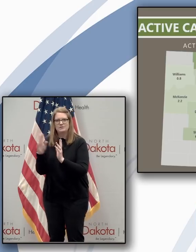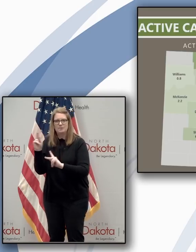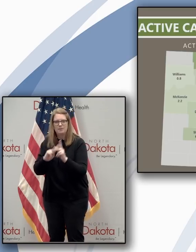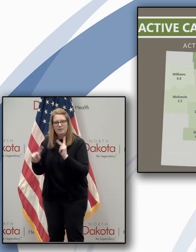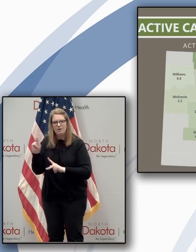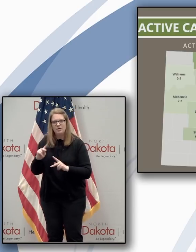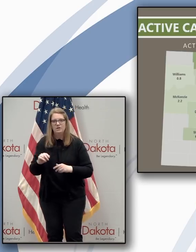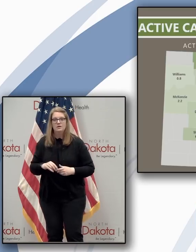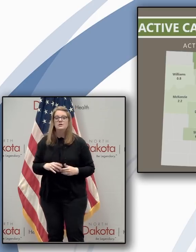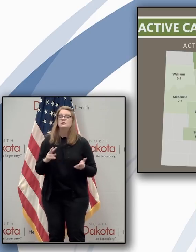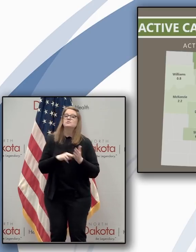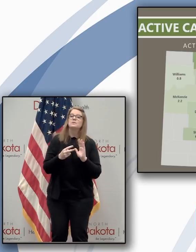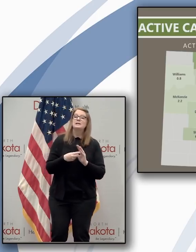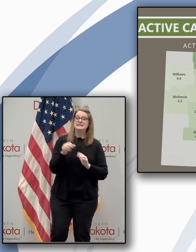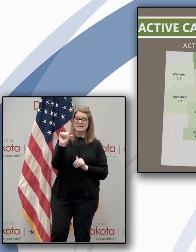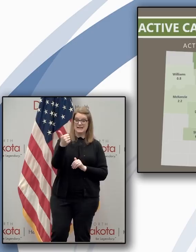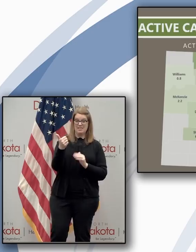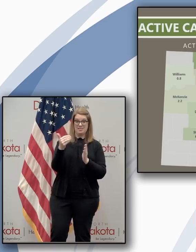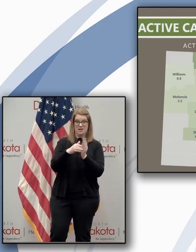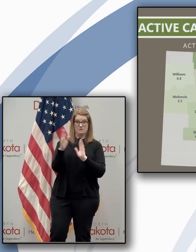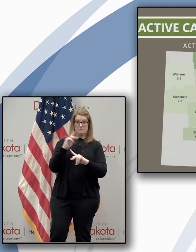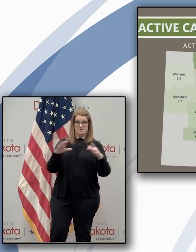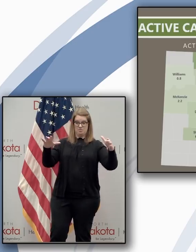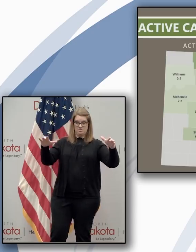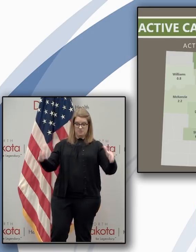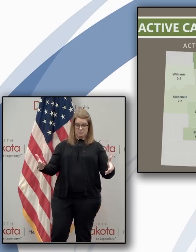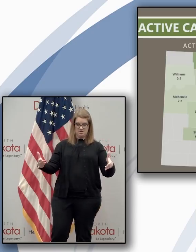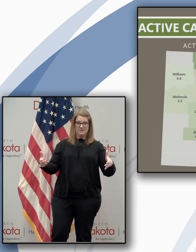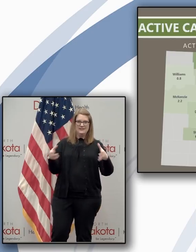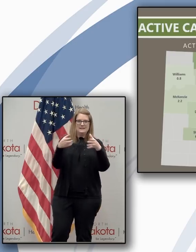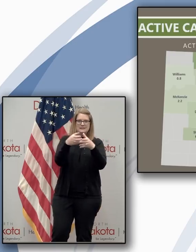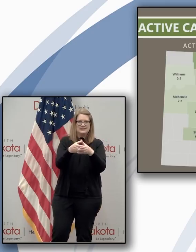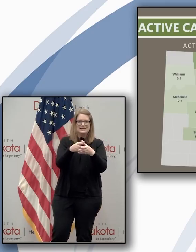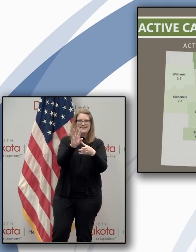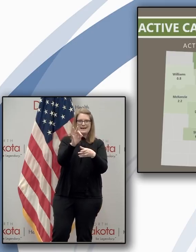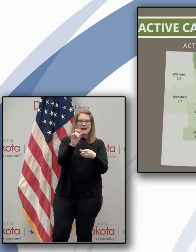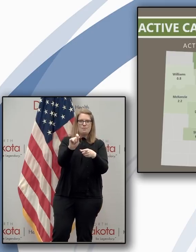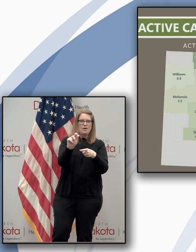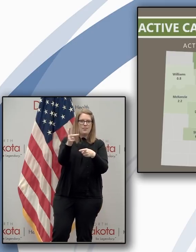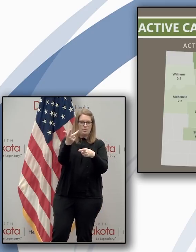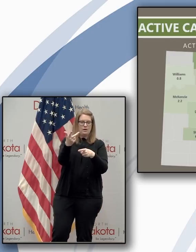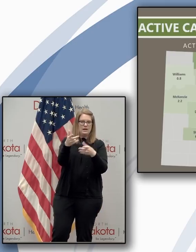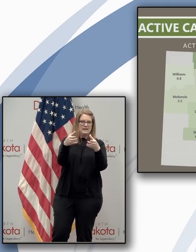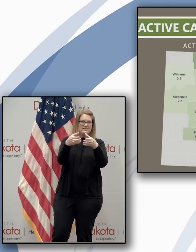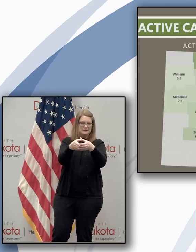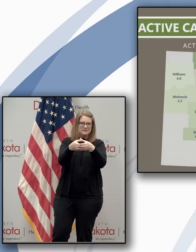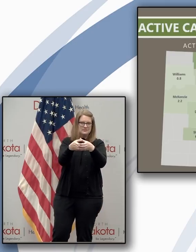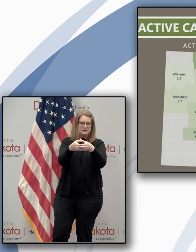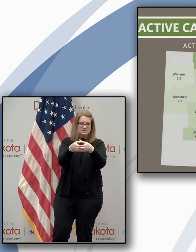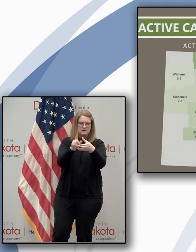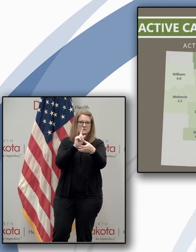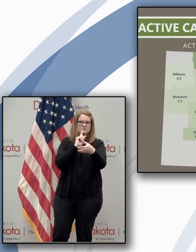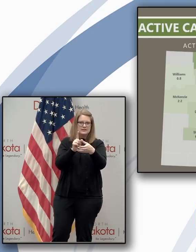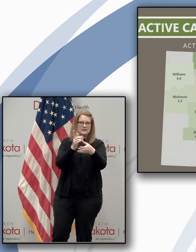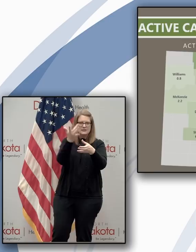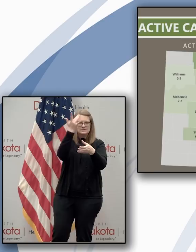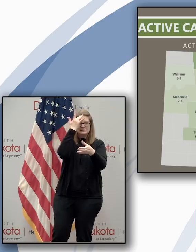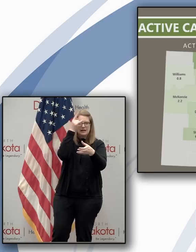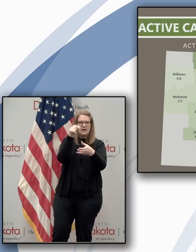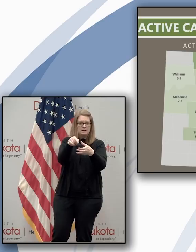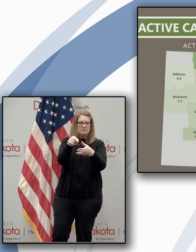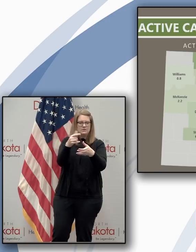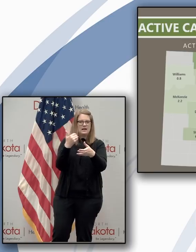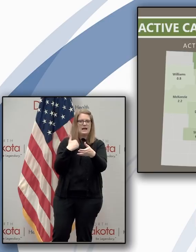people, 9.3 of them, or a very small percentage of that 10,000, actually have